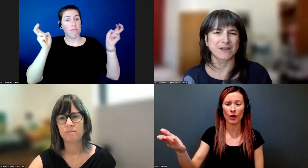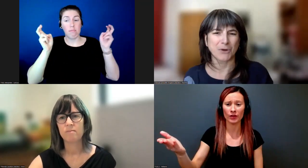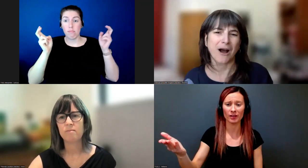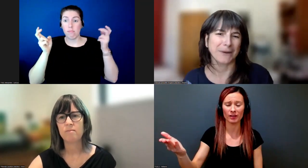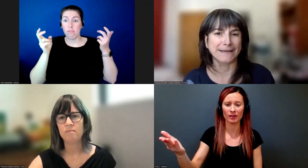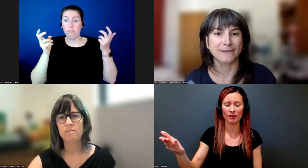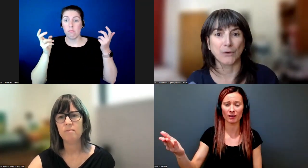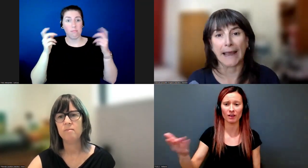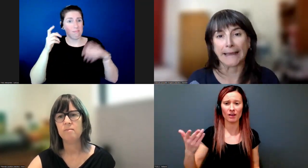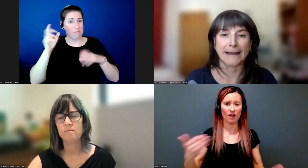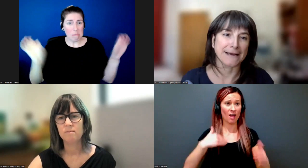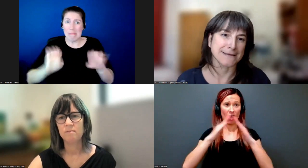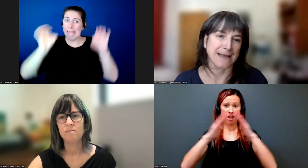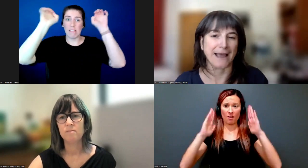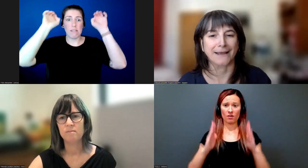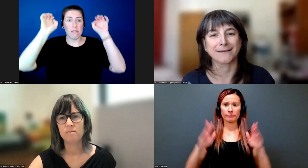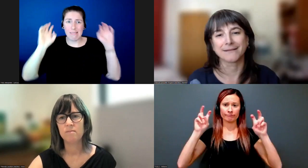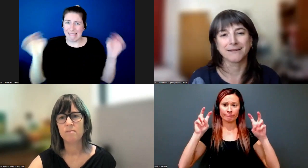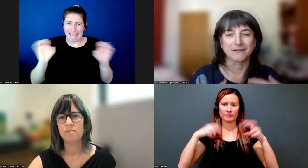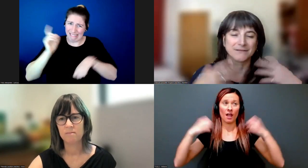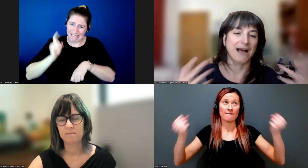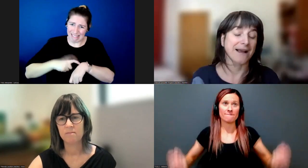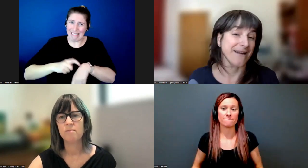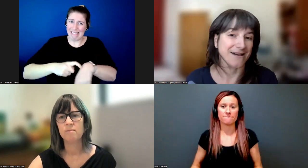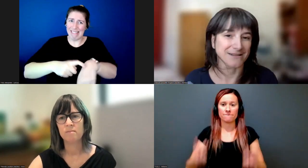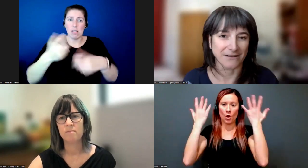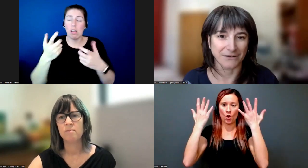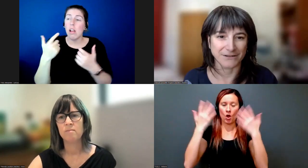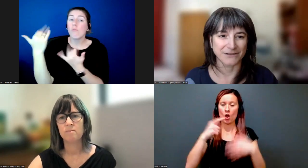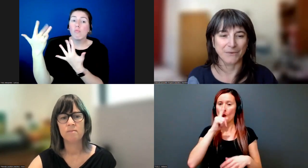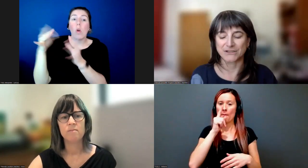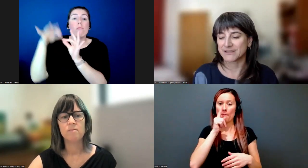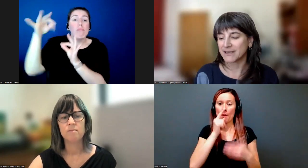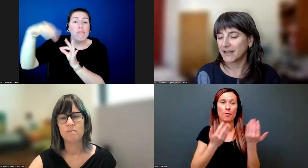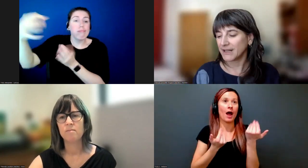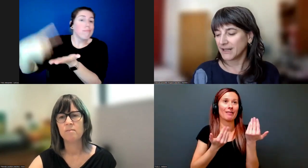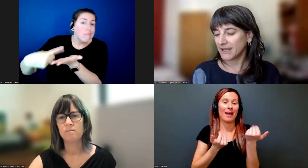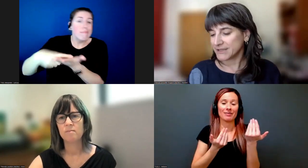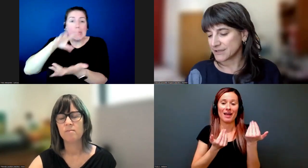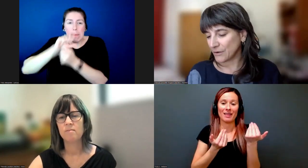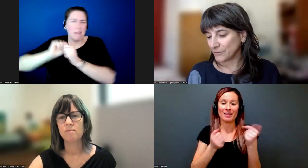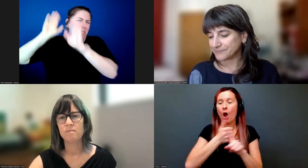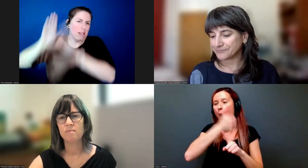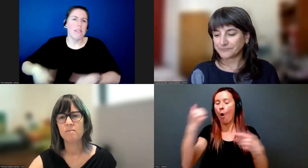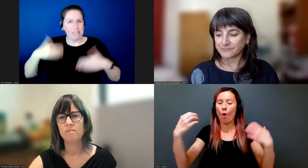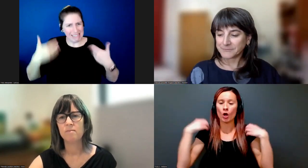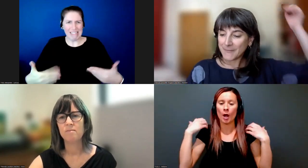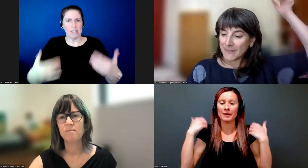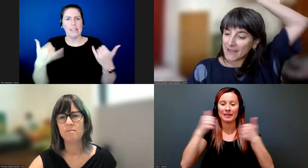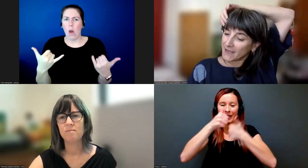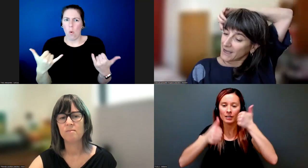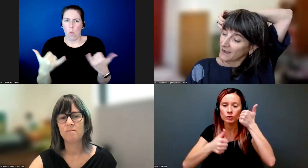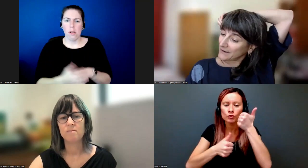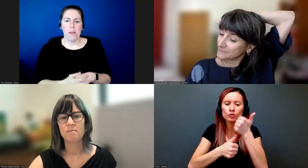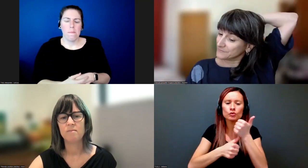for some committee to analyze and, you know, agonize on our situations. So,